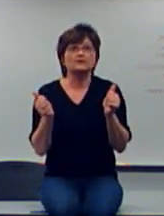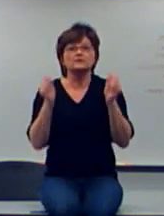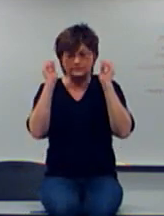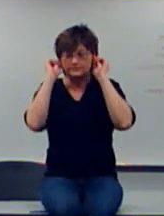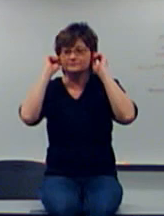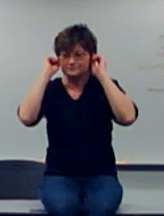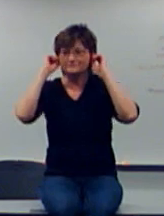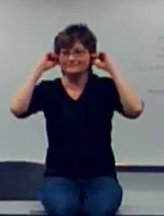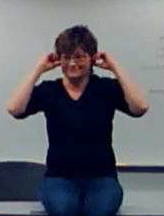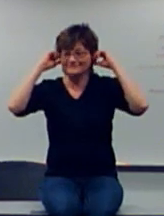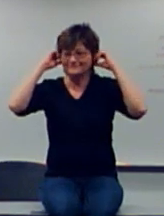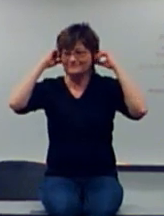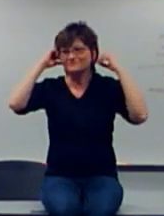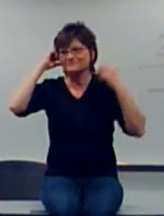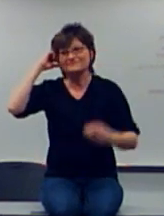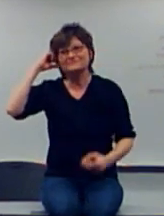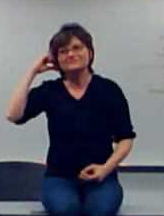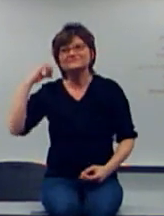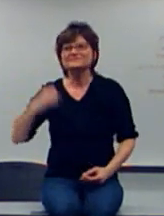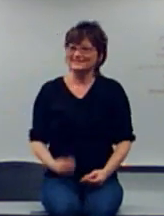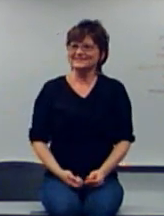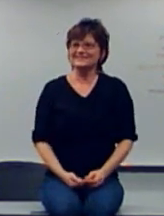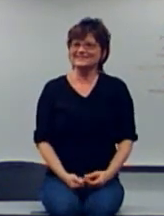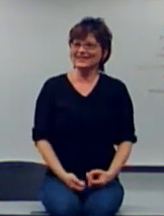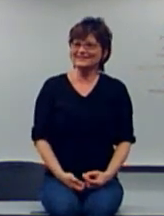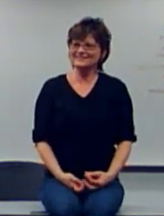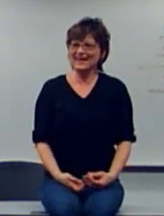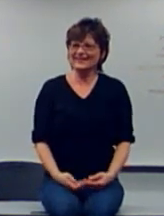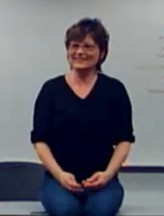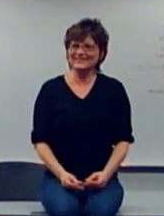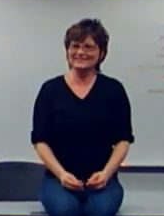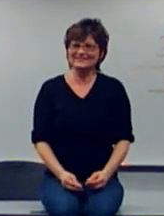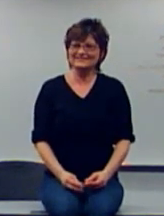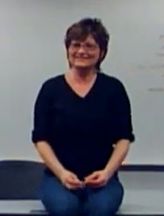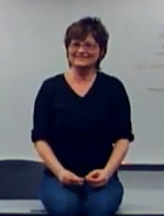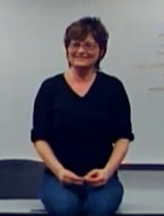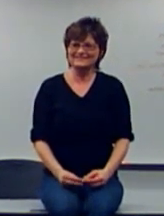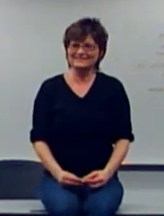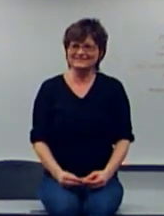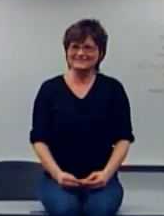Good. How did it feel? I didn't.